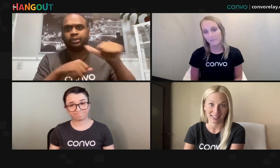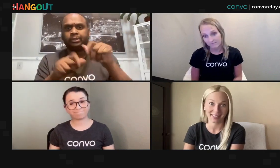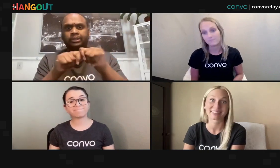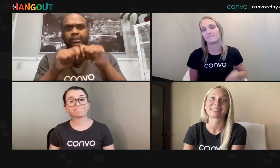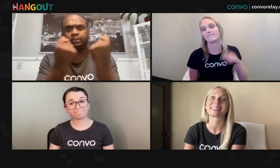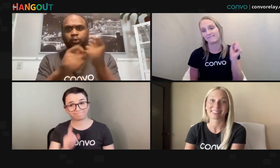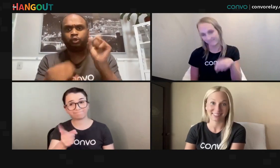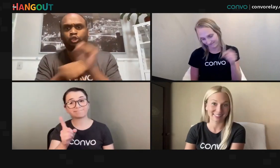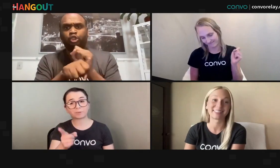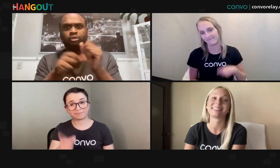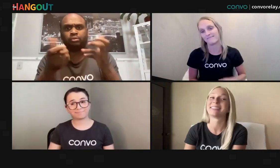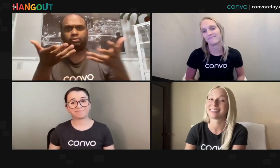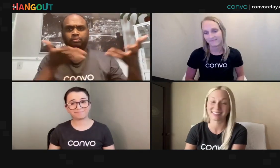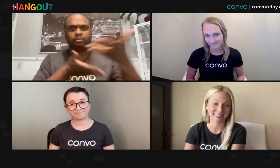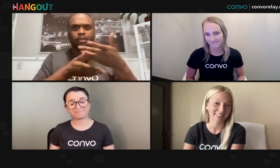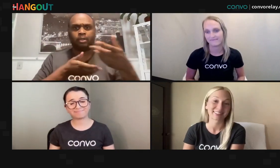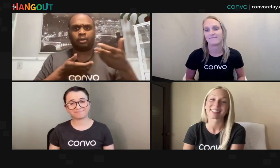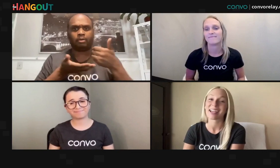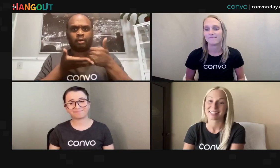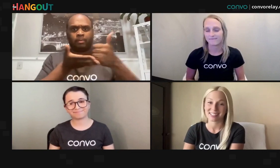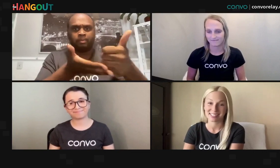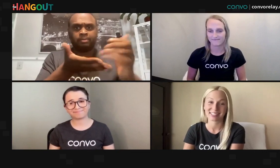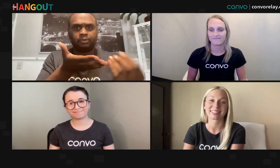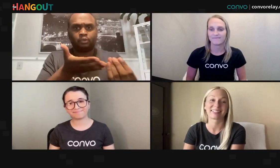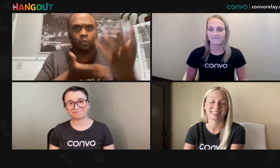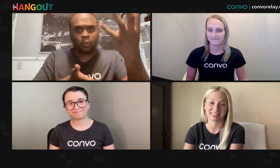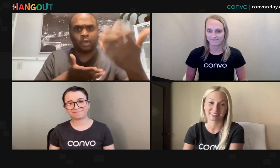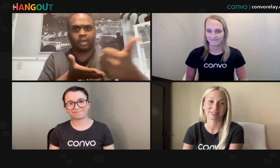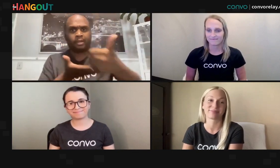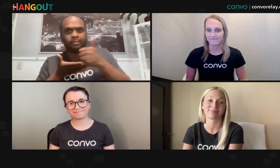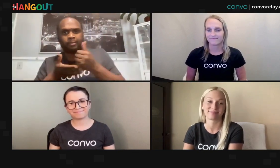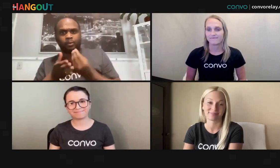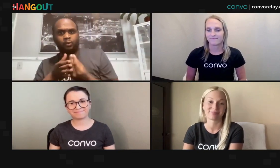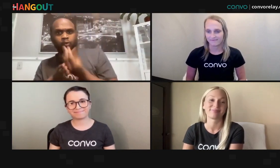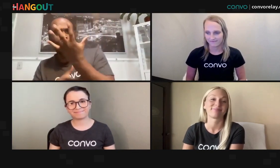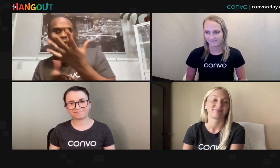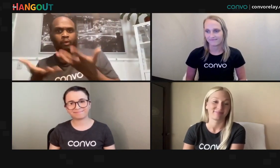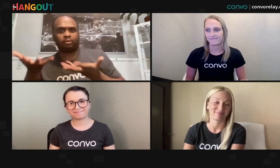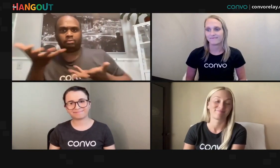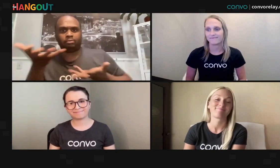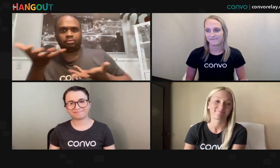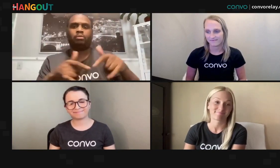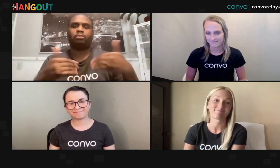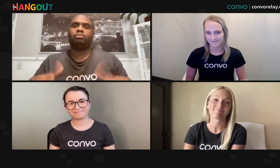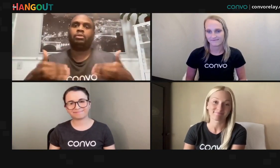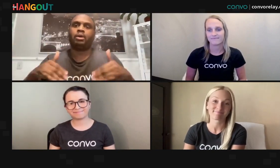the deaf ecosystem. We support each other with teamwork and we help each other grow